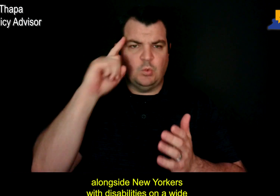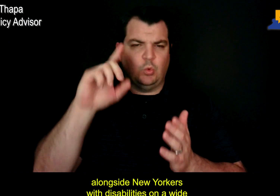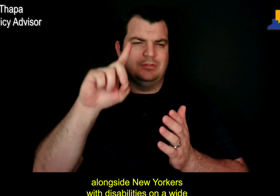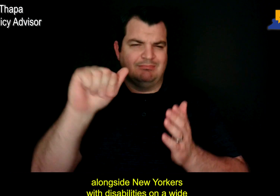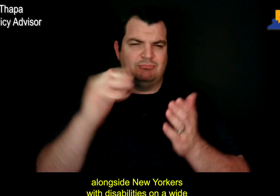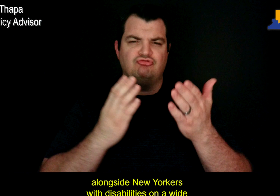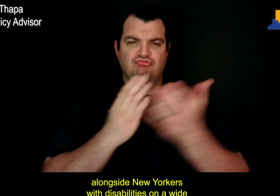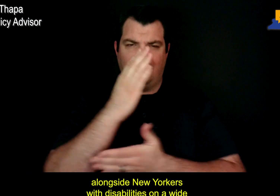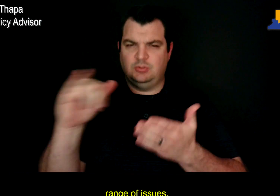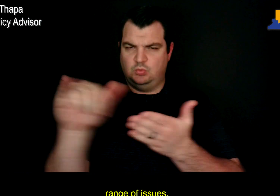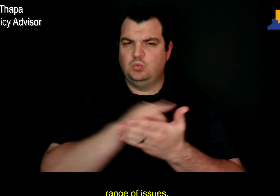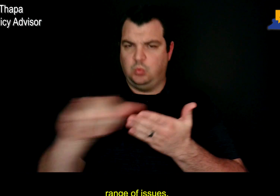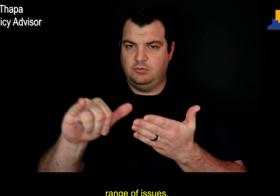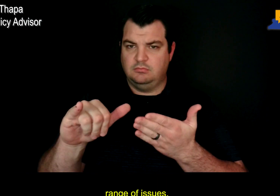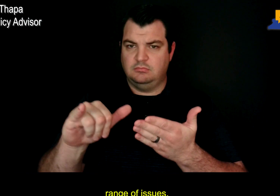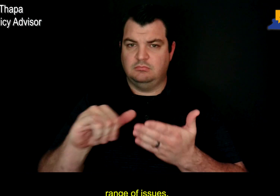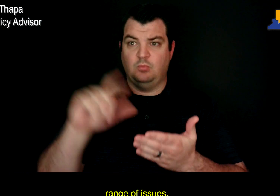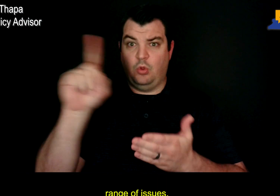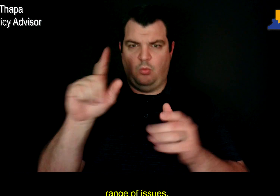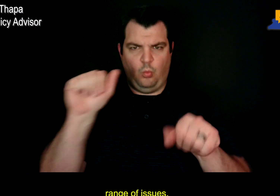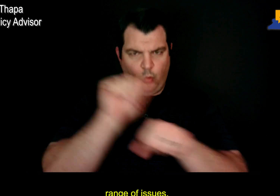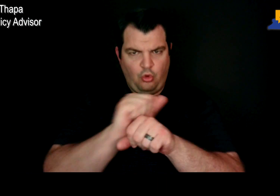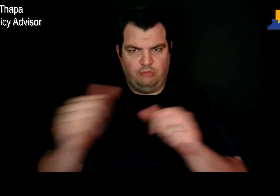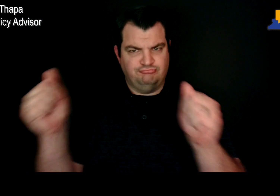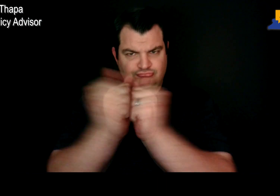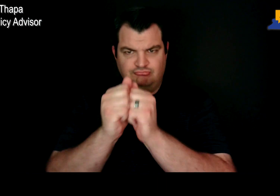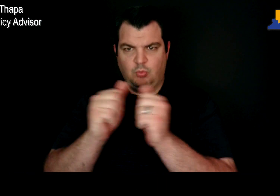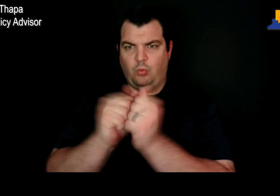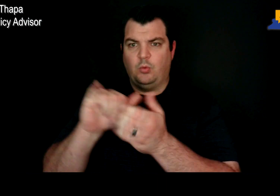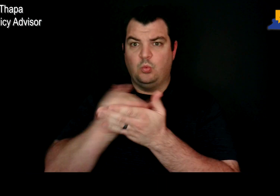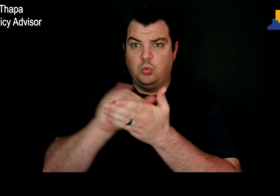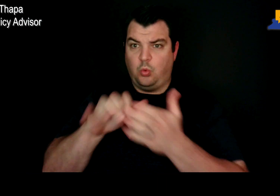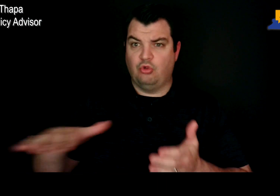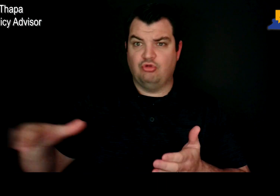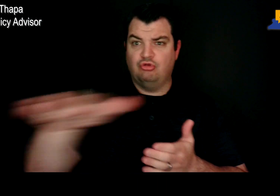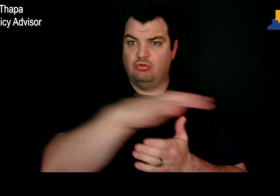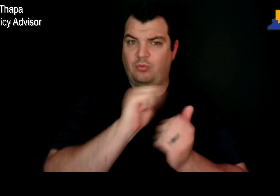with disabilities on a wide range of issues.